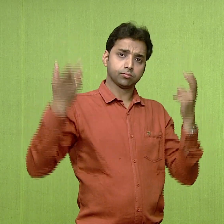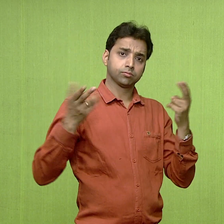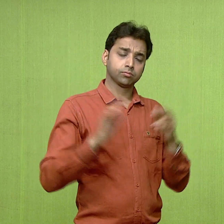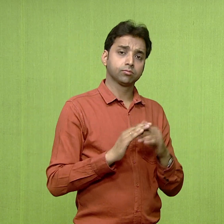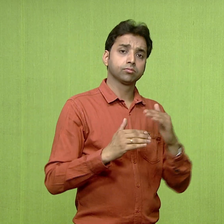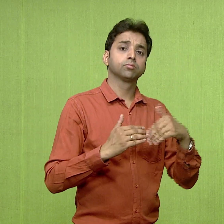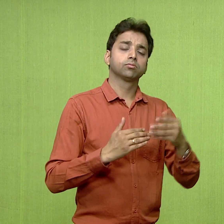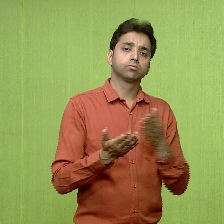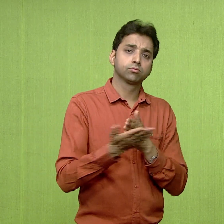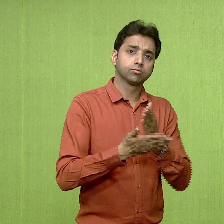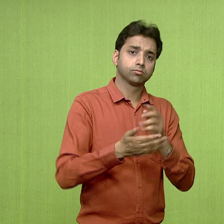during ancient period.